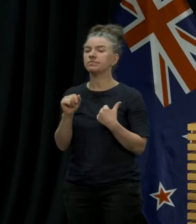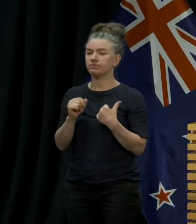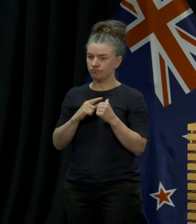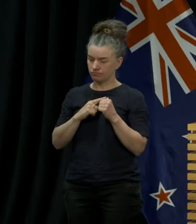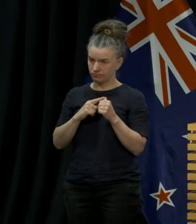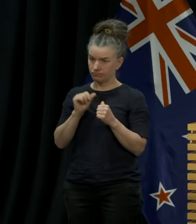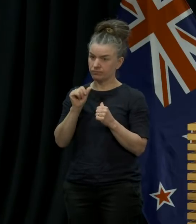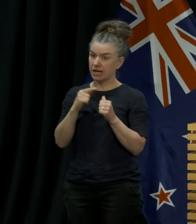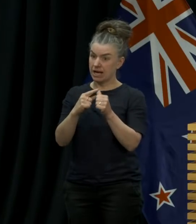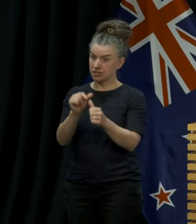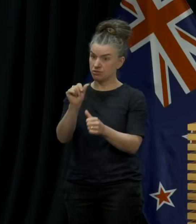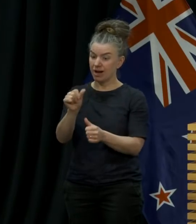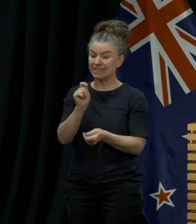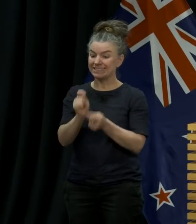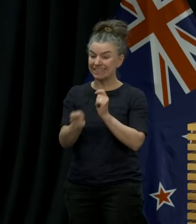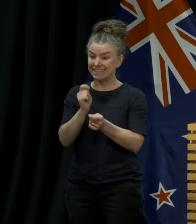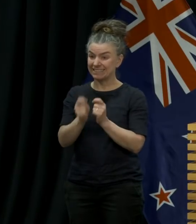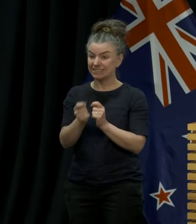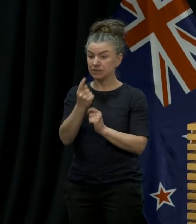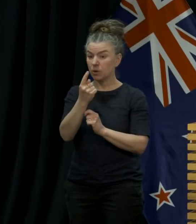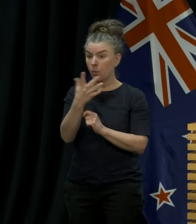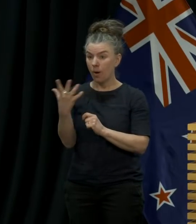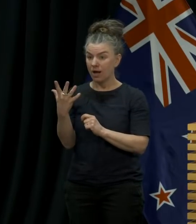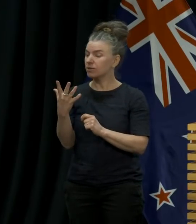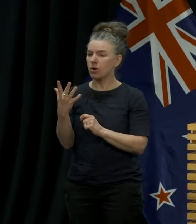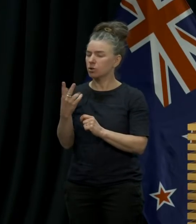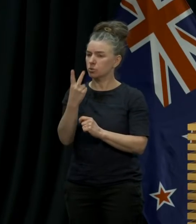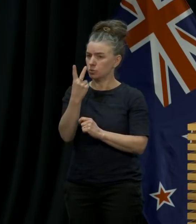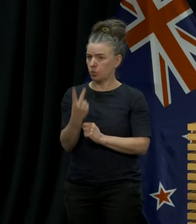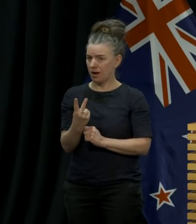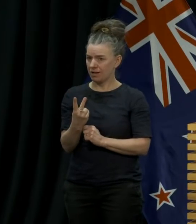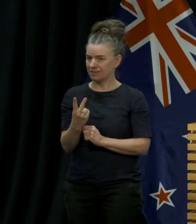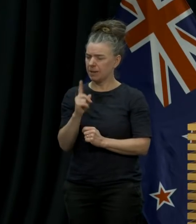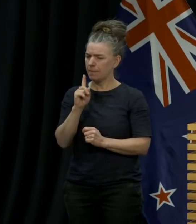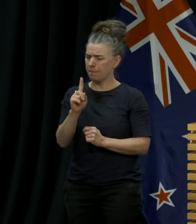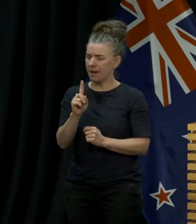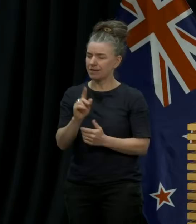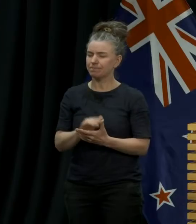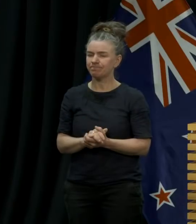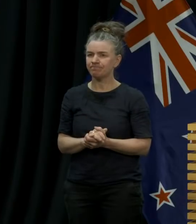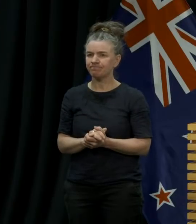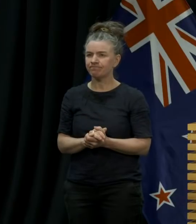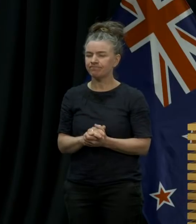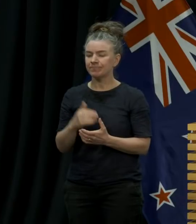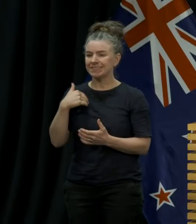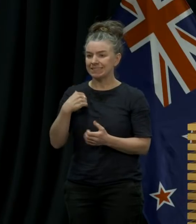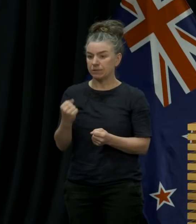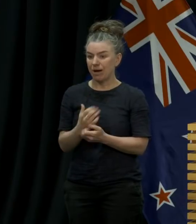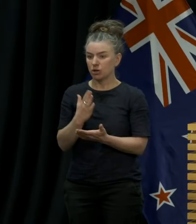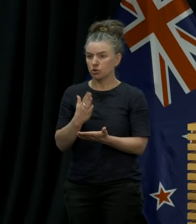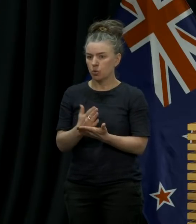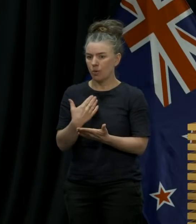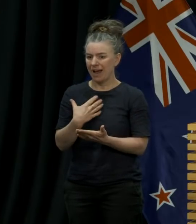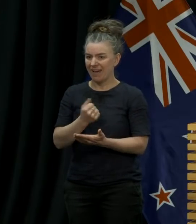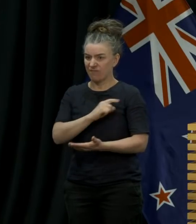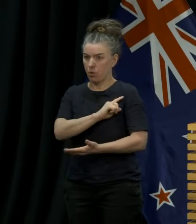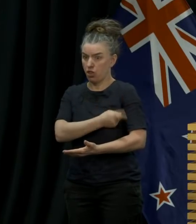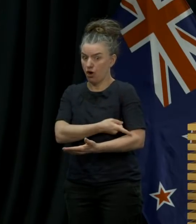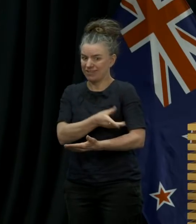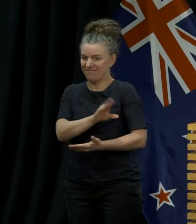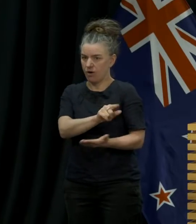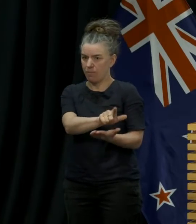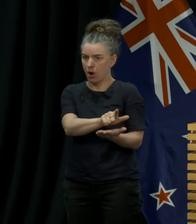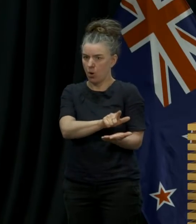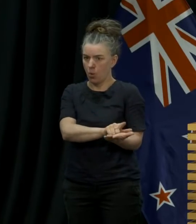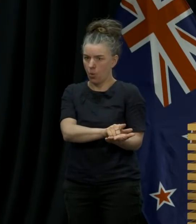advised testing takes place not just once, but twice. We, of course, need to make sure that we then have the legal standing to require that